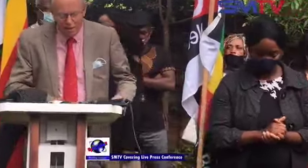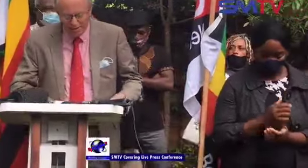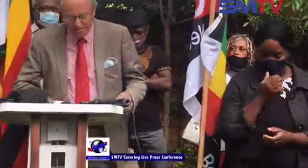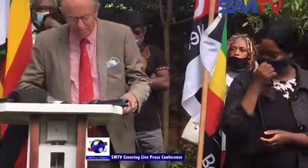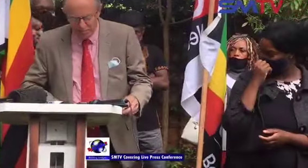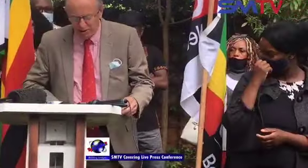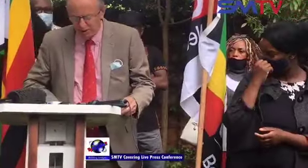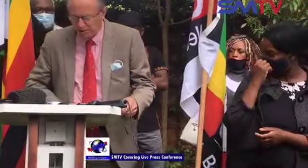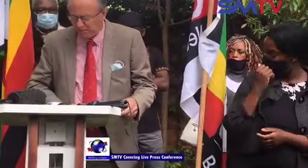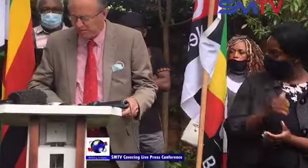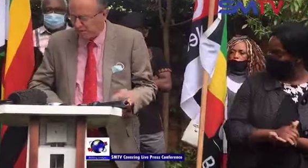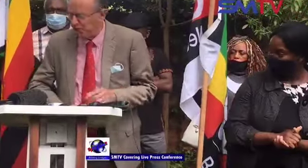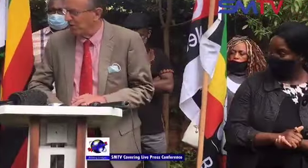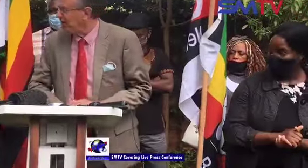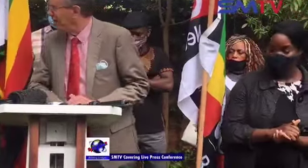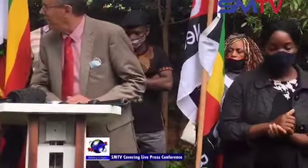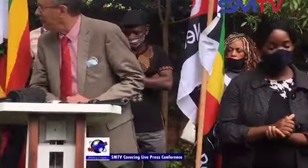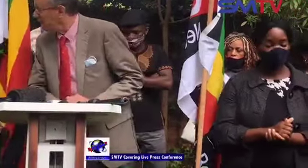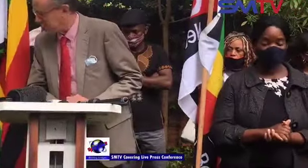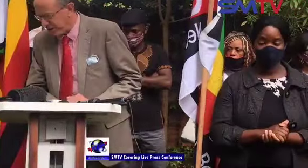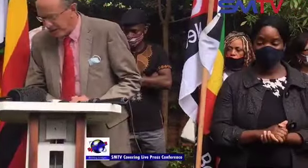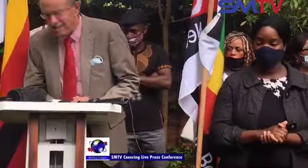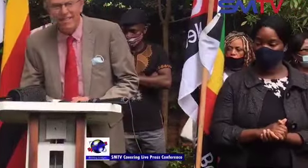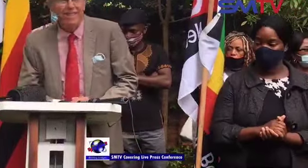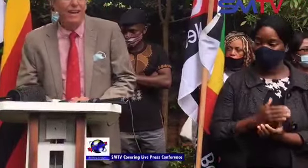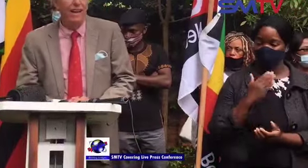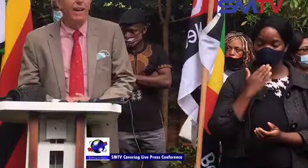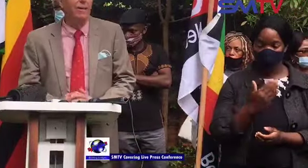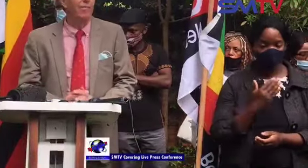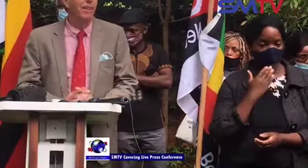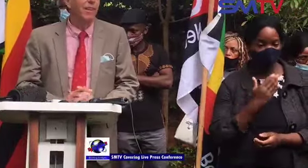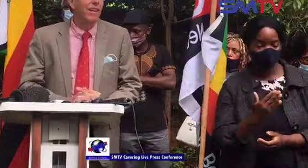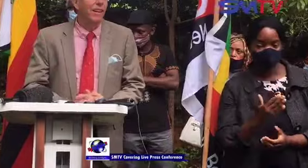Thank you, Madam Spokesperson, Mr. President,